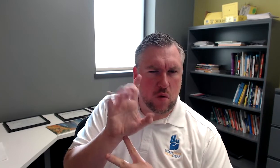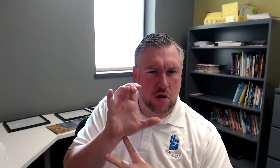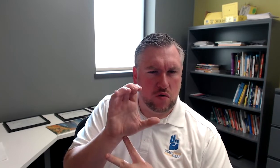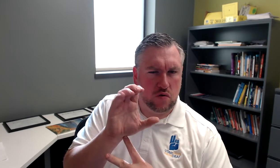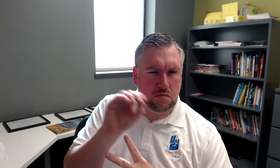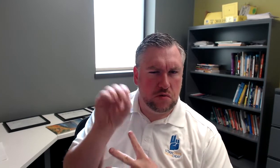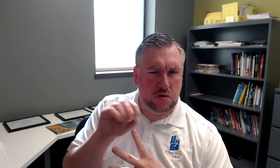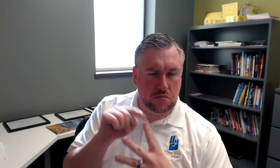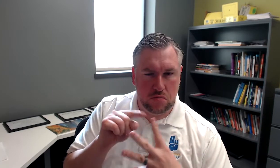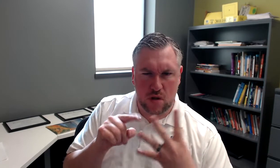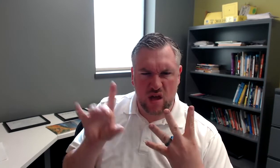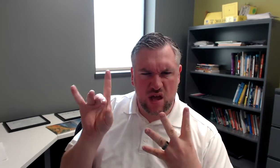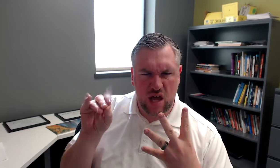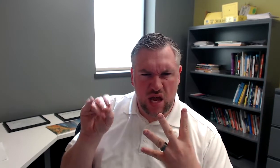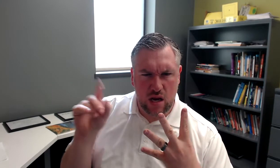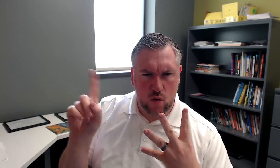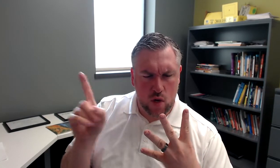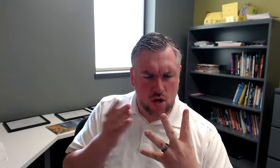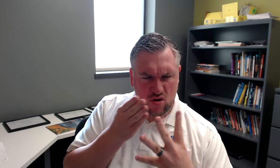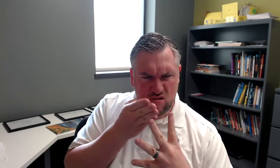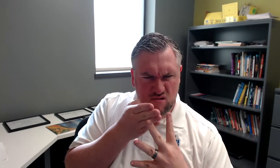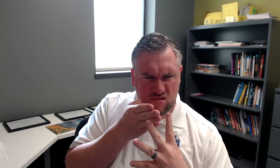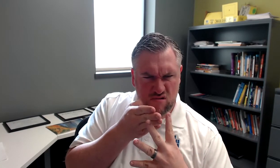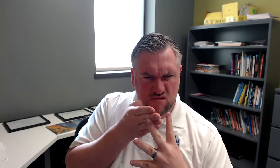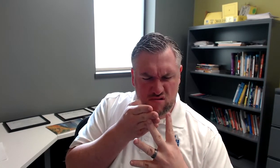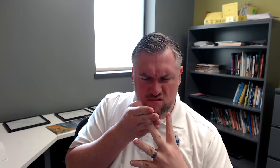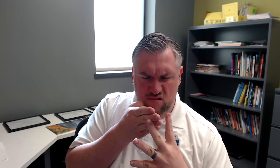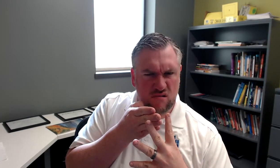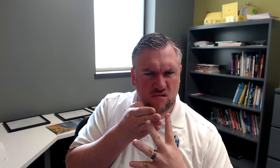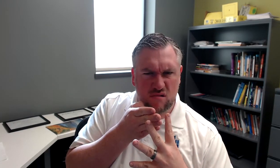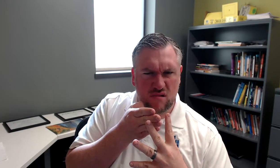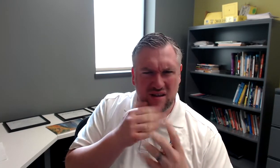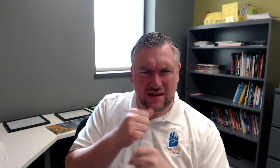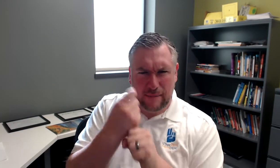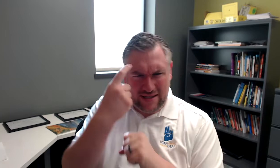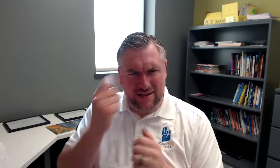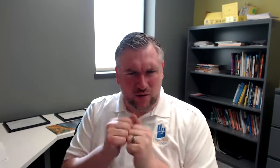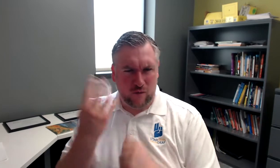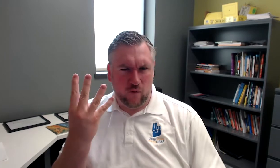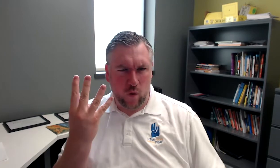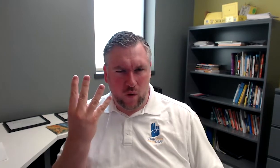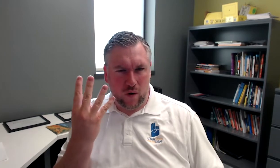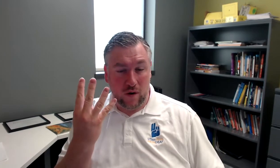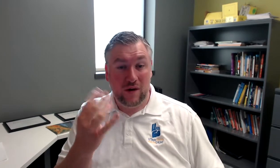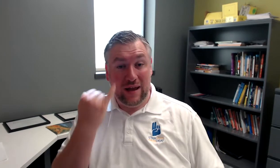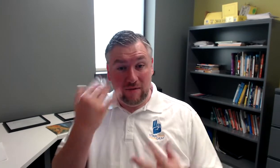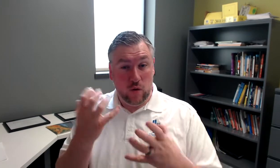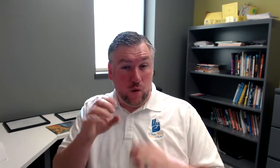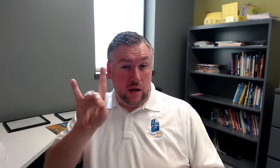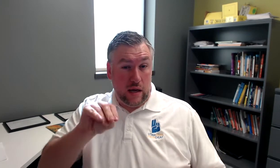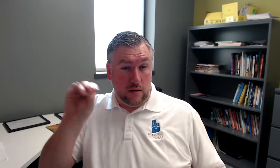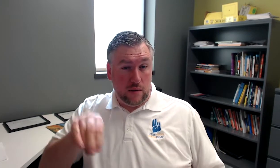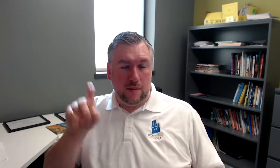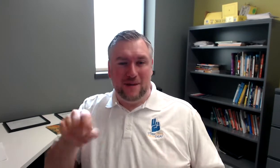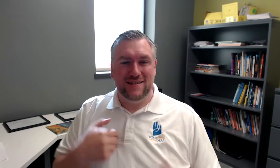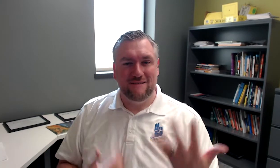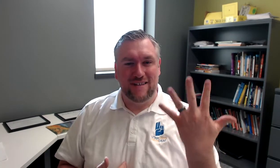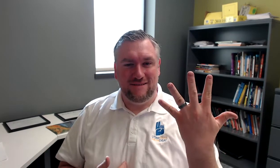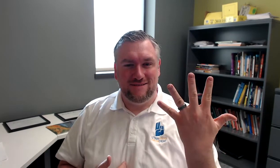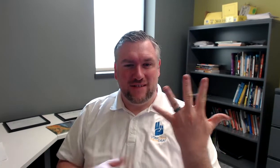75%, 100%. You can't do 80% on 4 questions. If you want 80%, you have